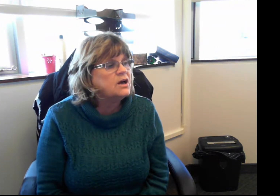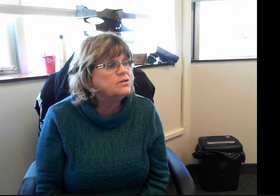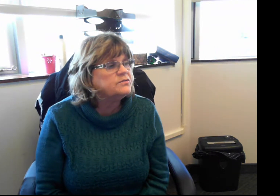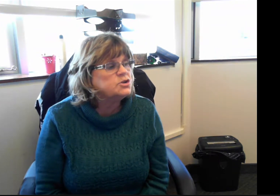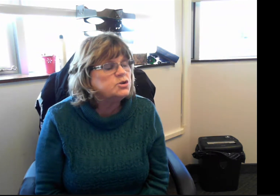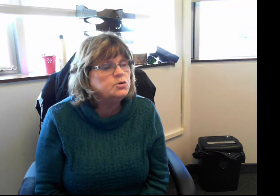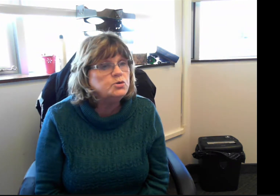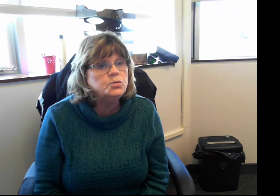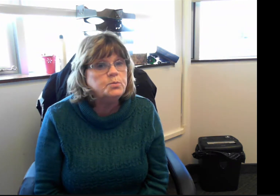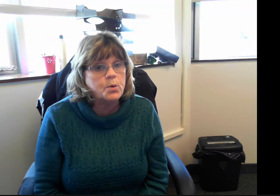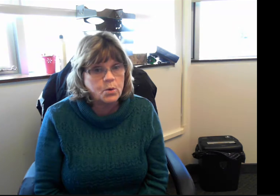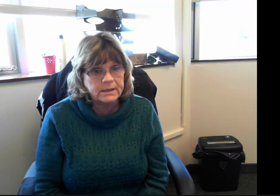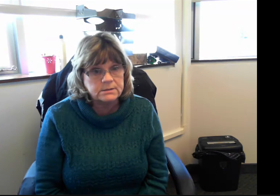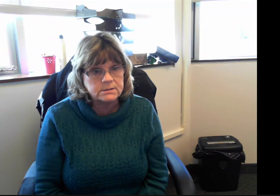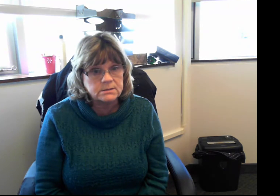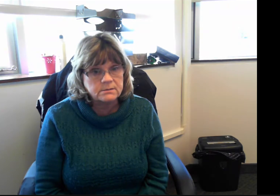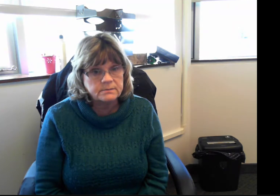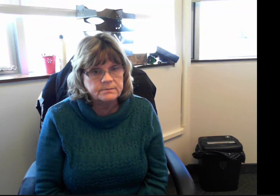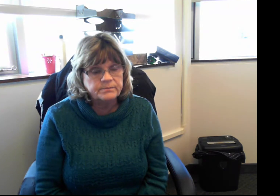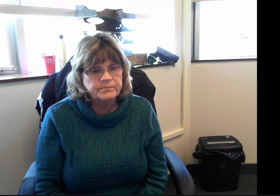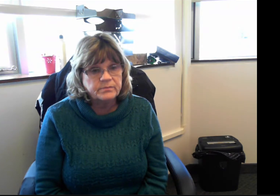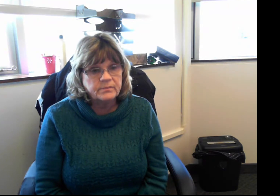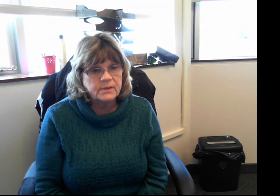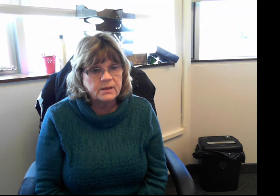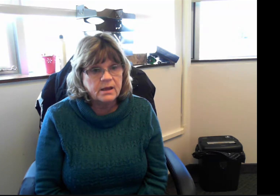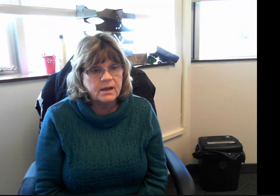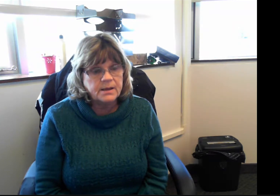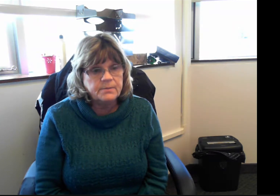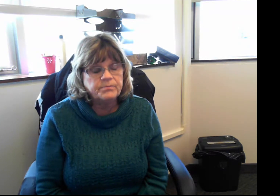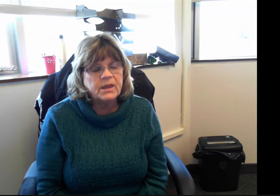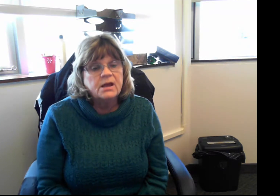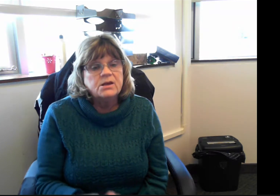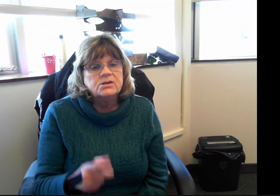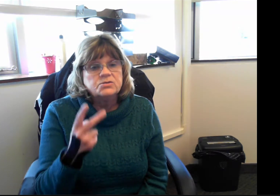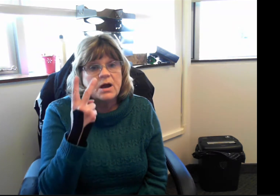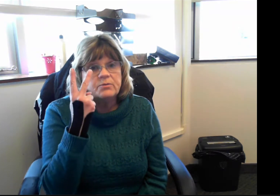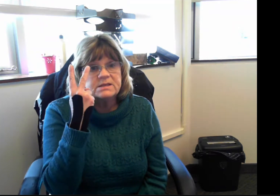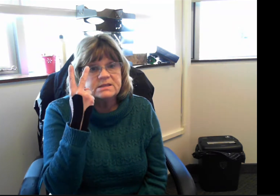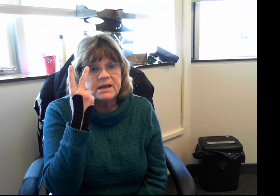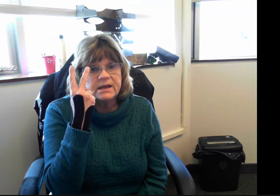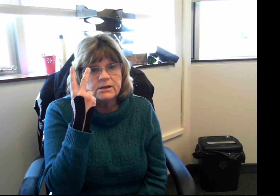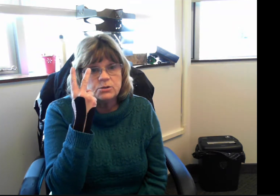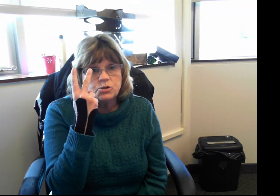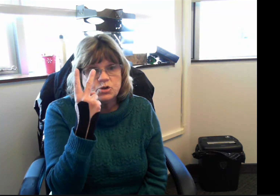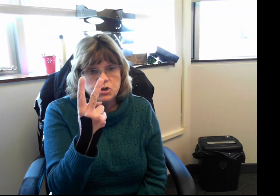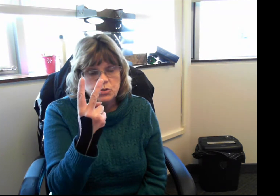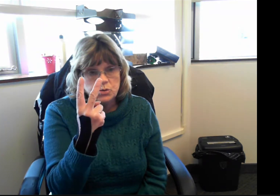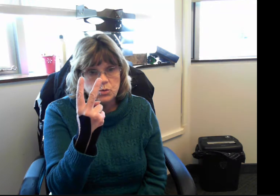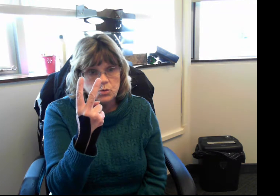yourself 2 points. Okay. So I would say